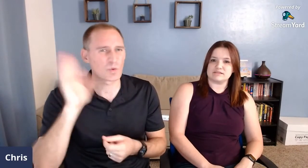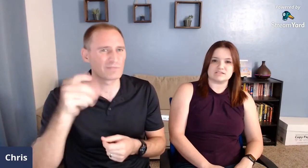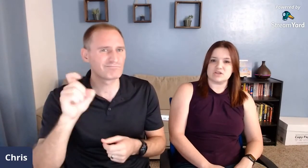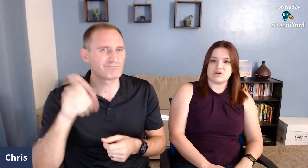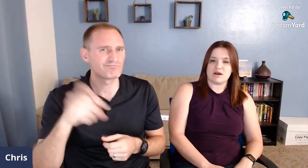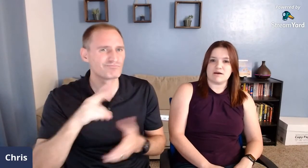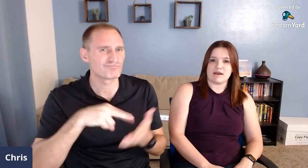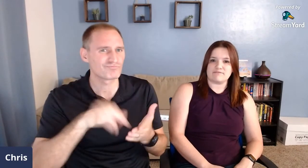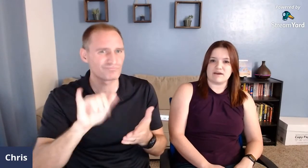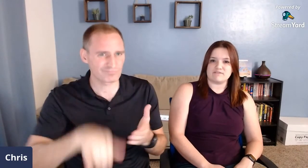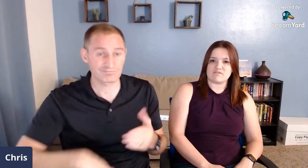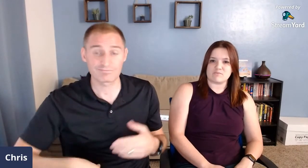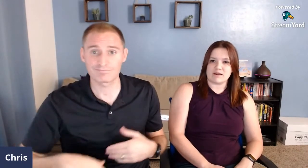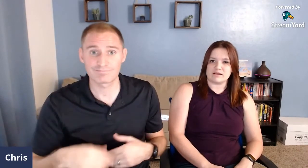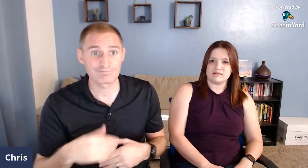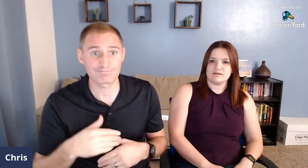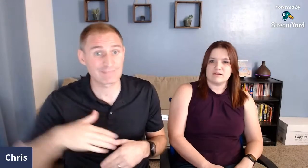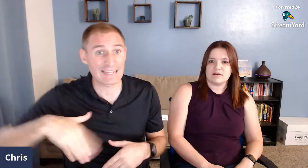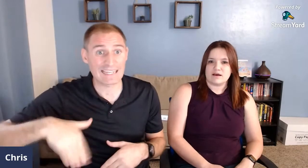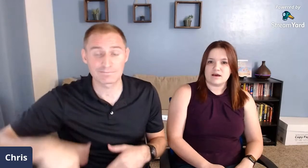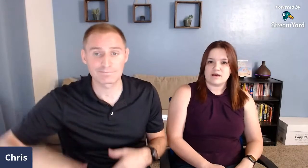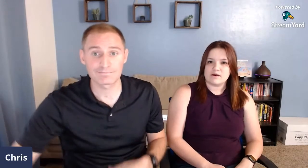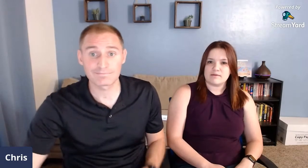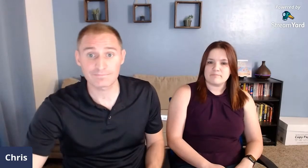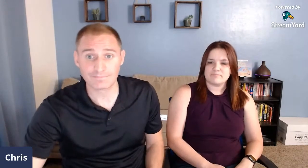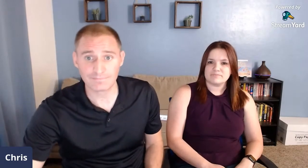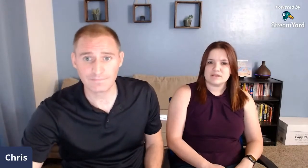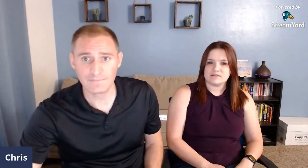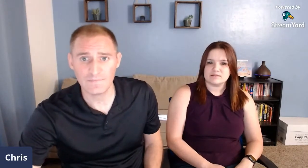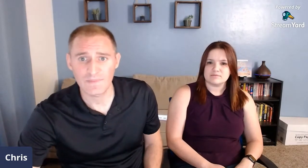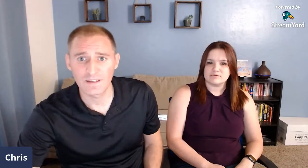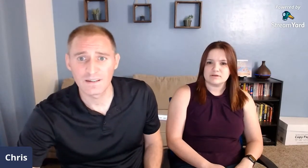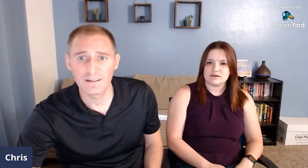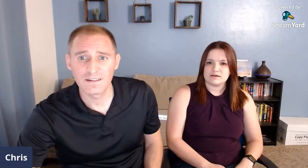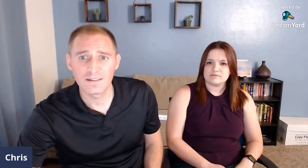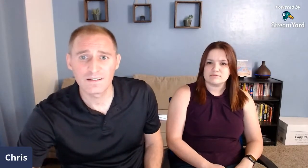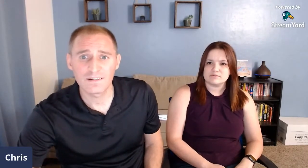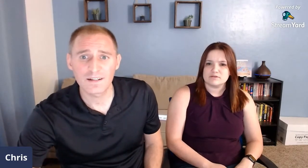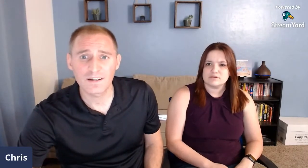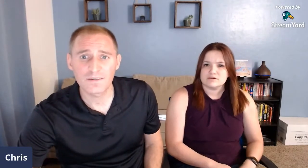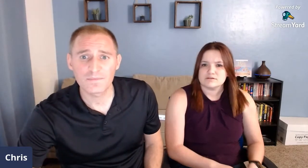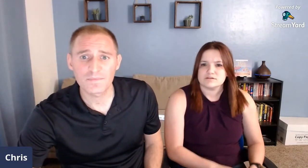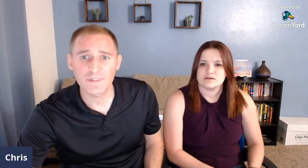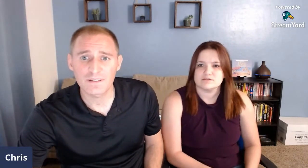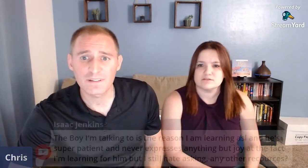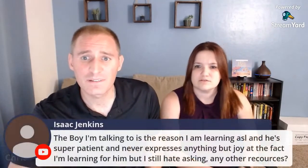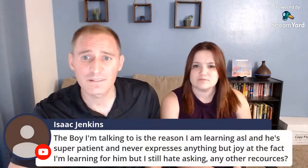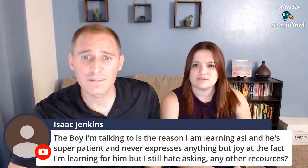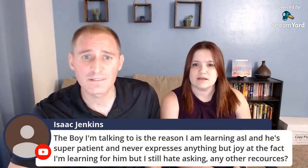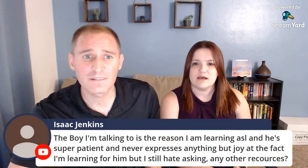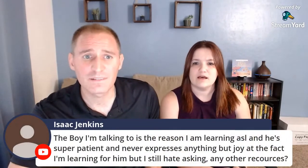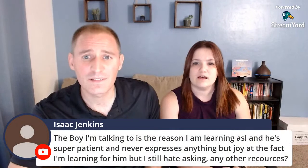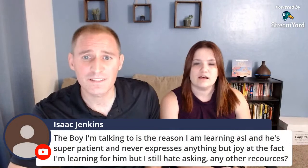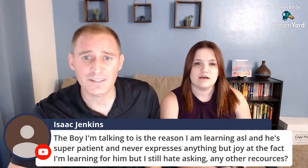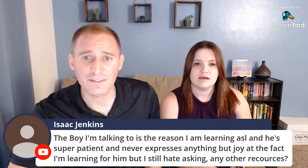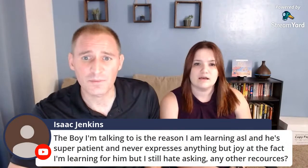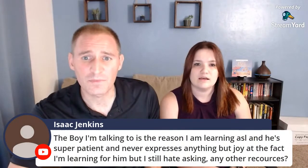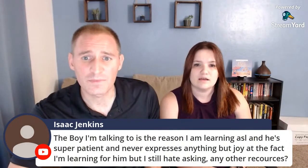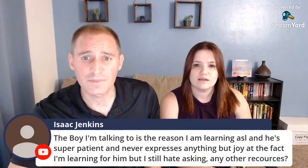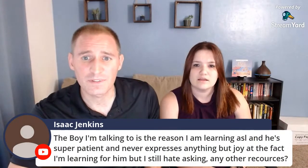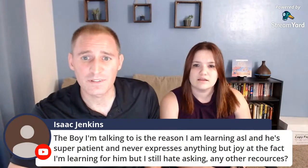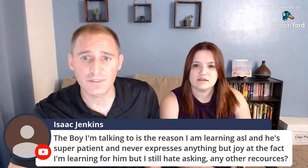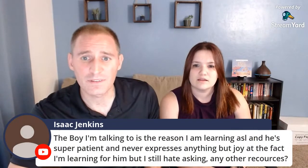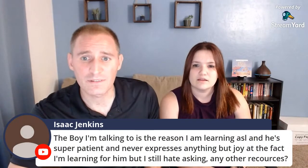that up, because no, I've never read it. The boy I'm talking to, somebody, That's